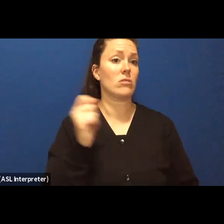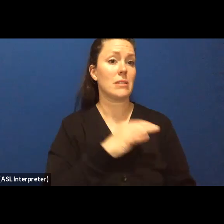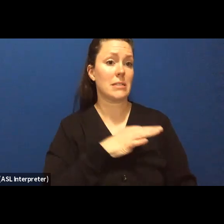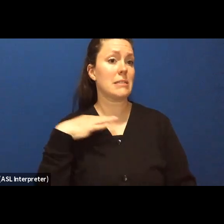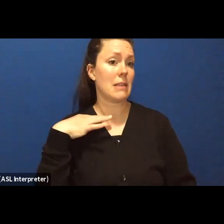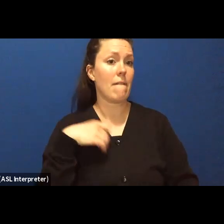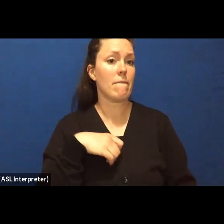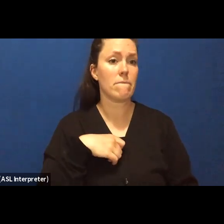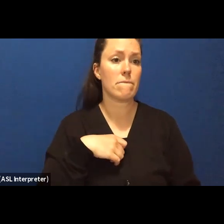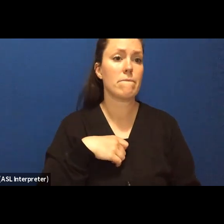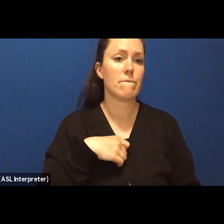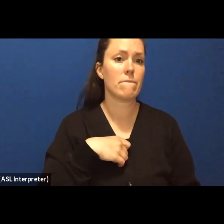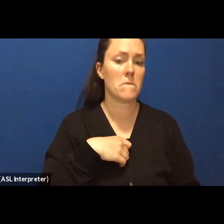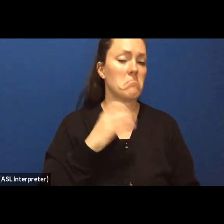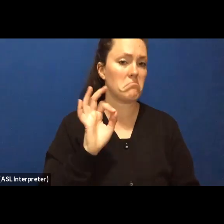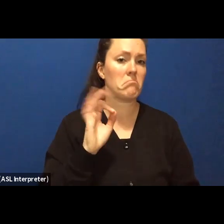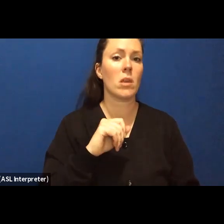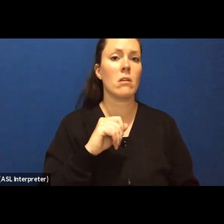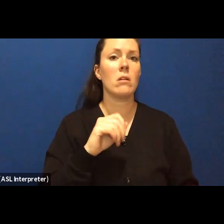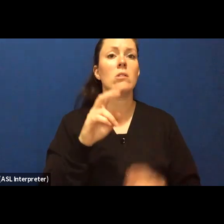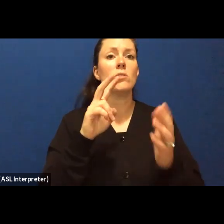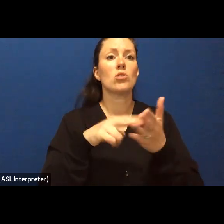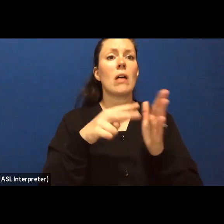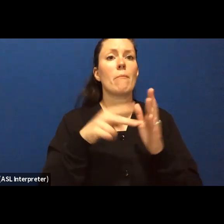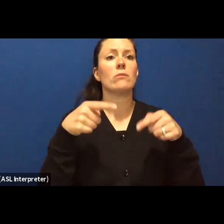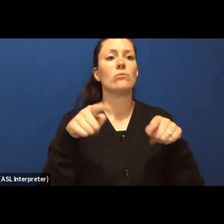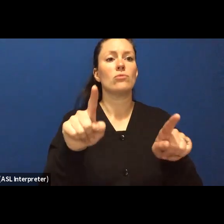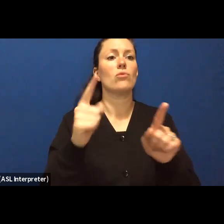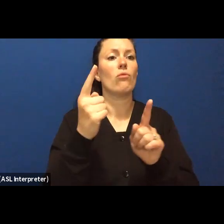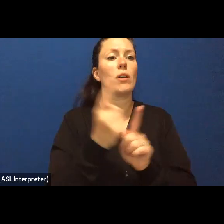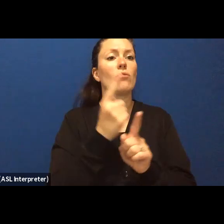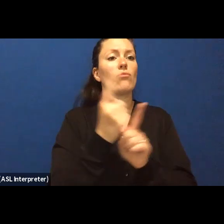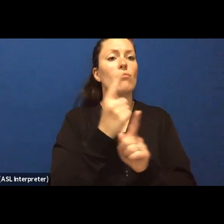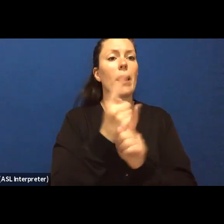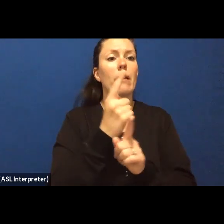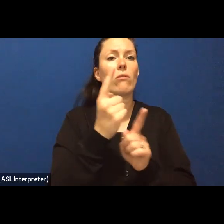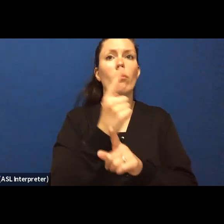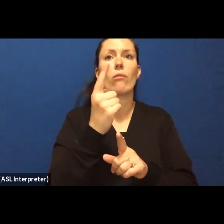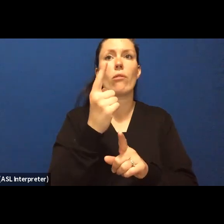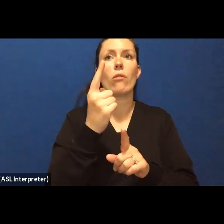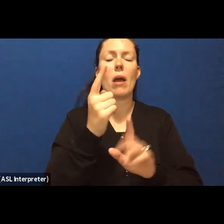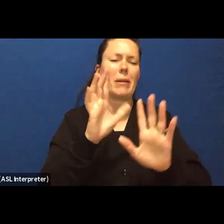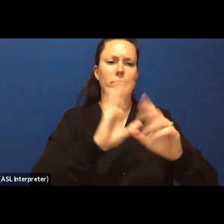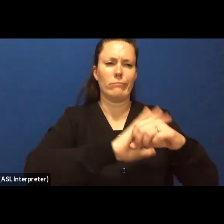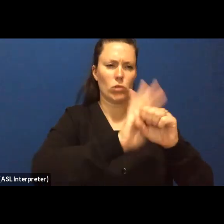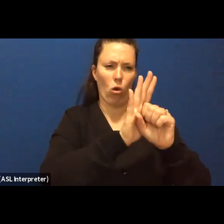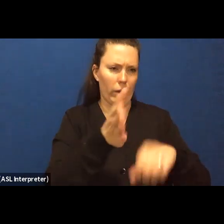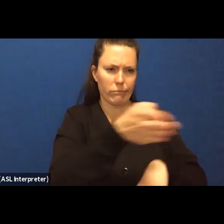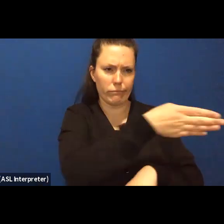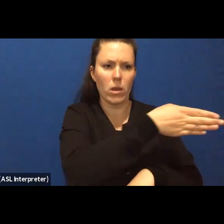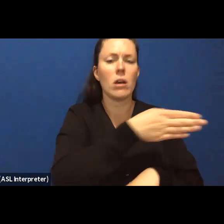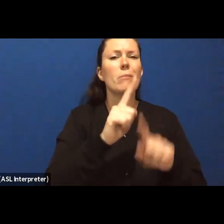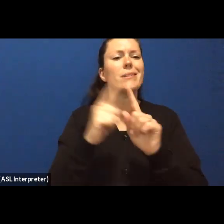an opportunity, during regular, outside of the pandemic, the